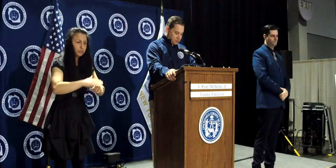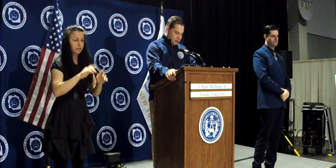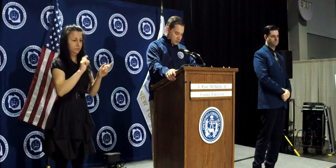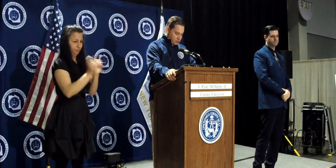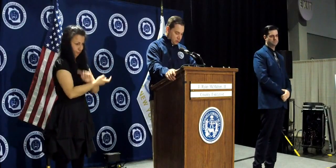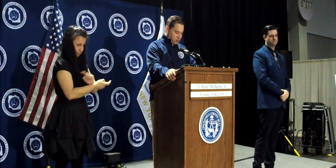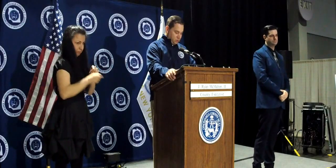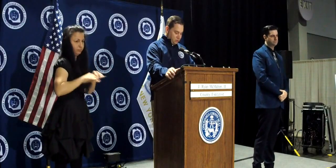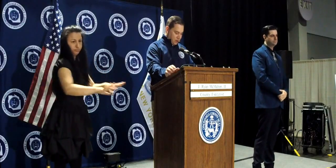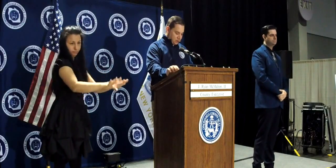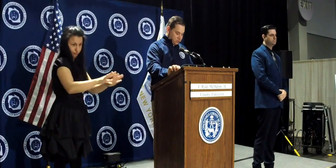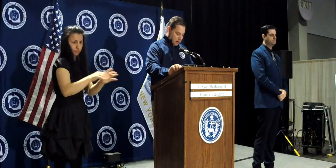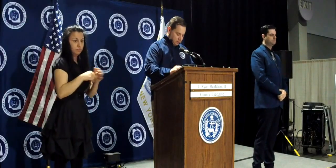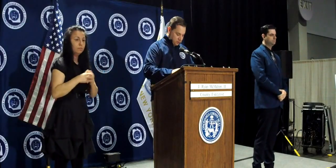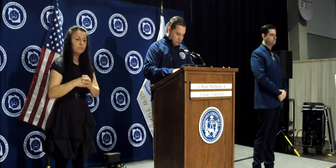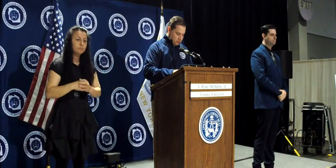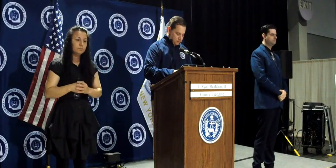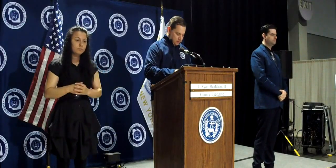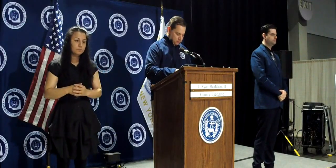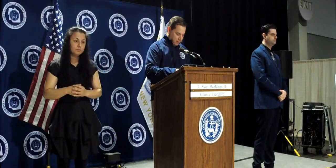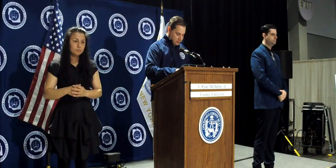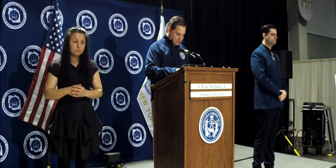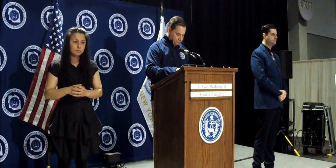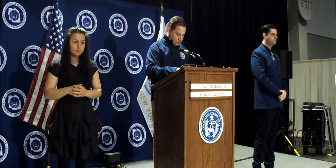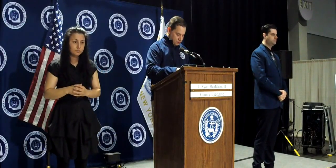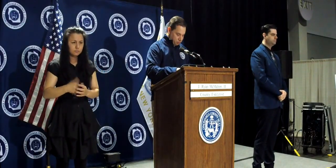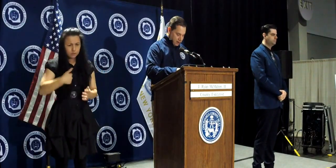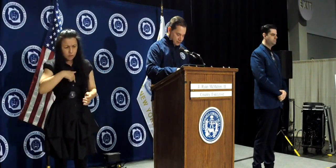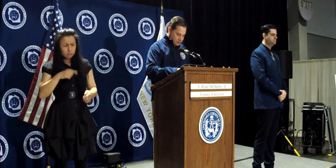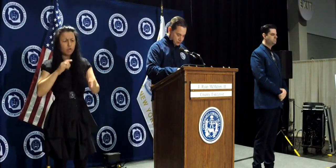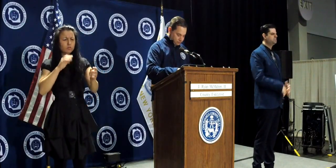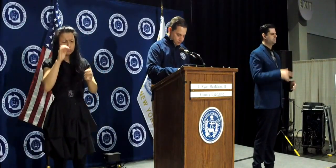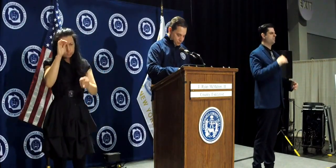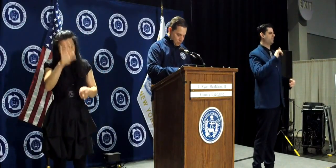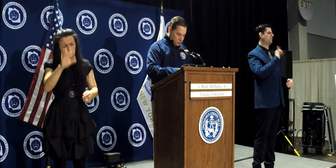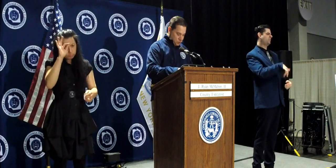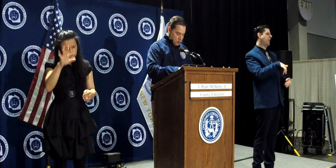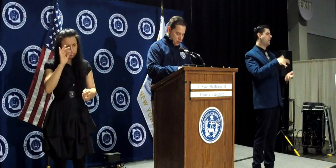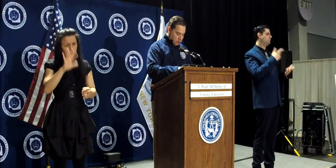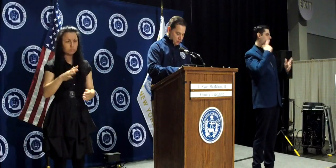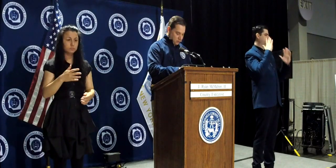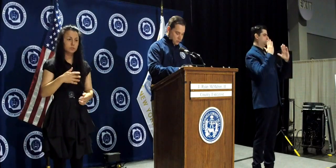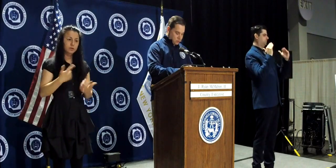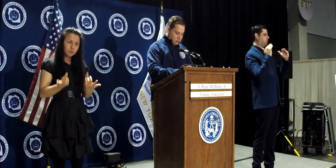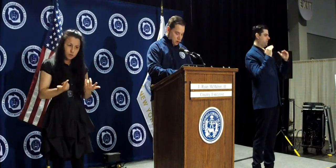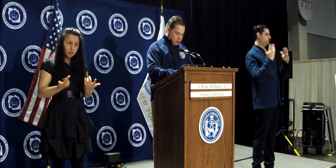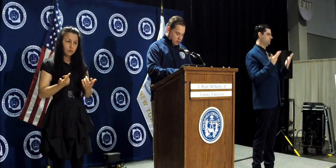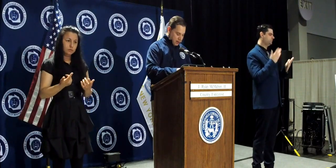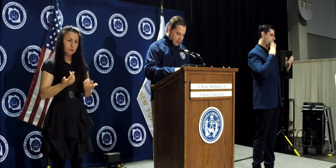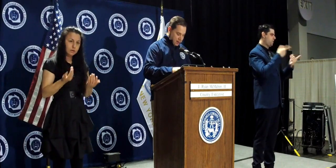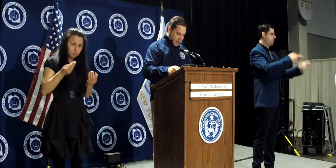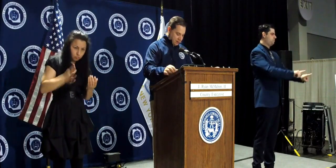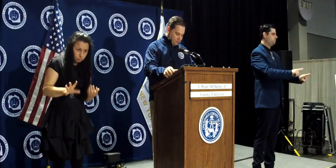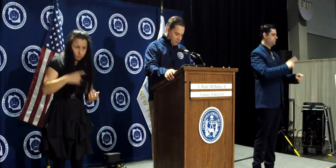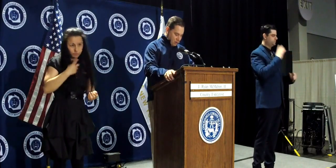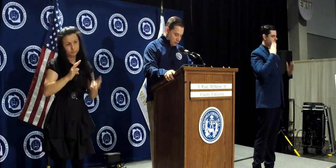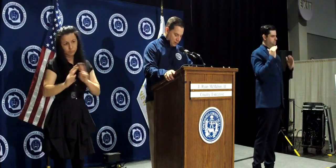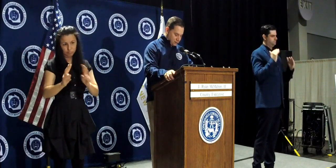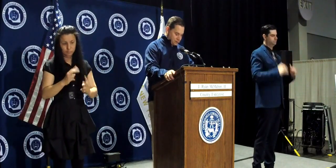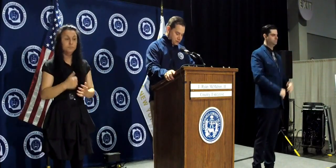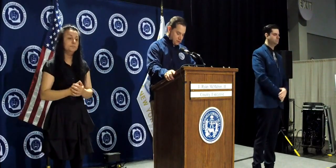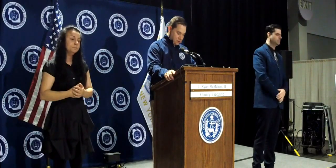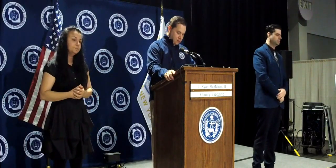is something that certainly we've talked about and we have expected in this process. There are 189